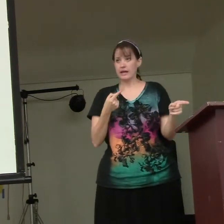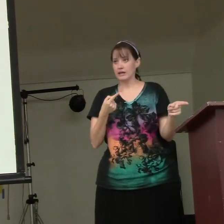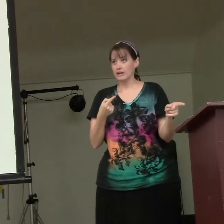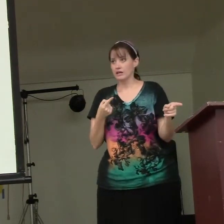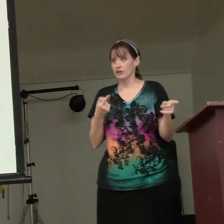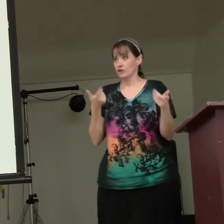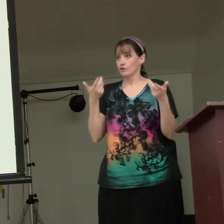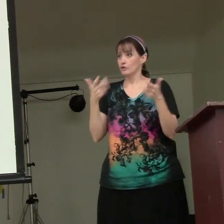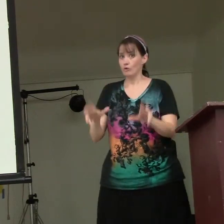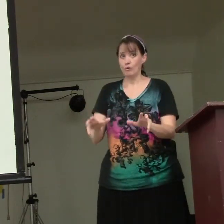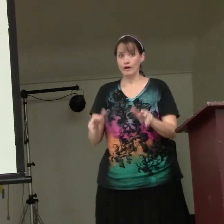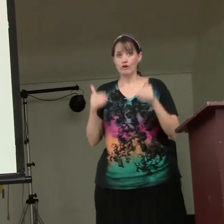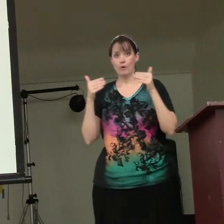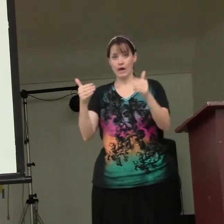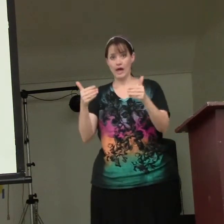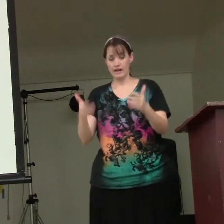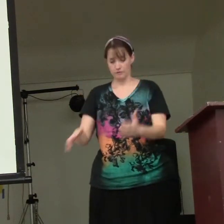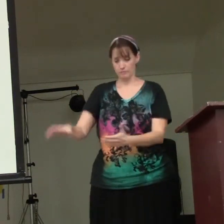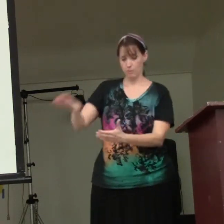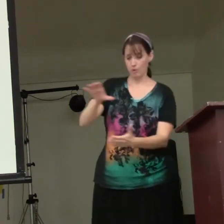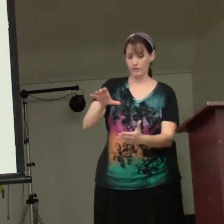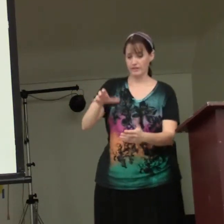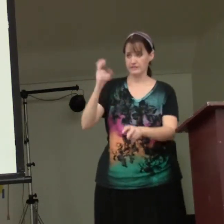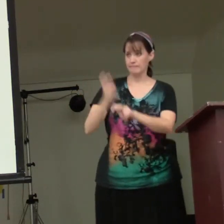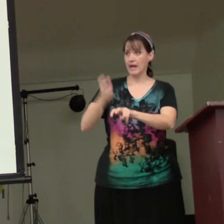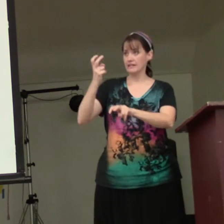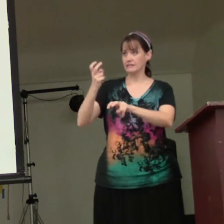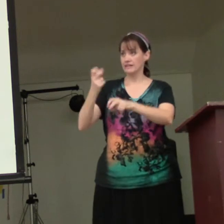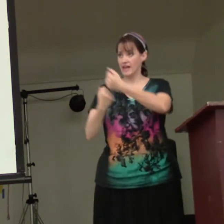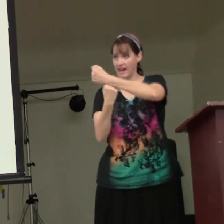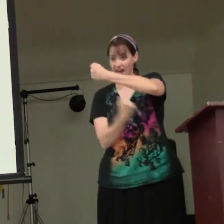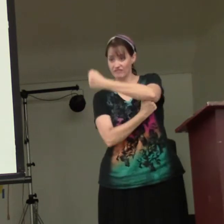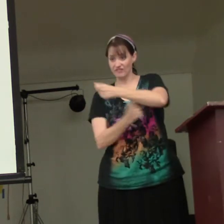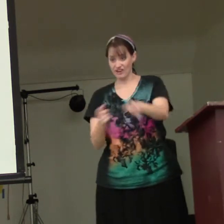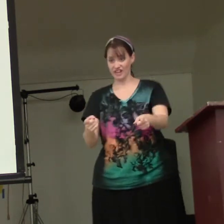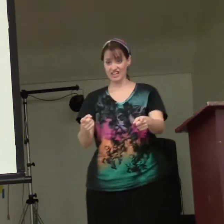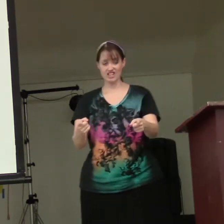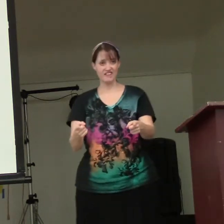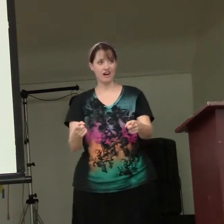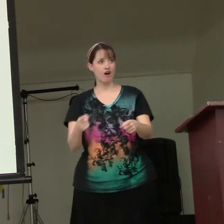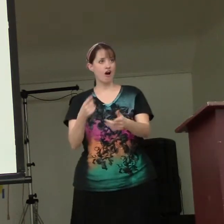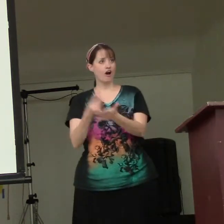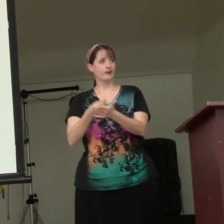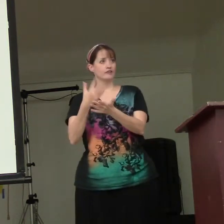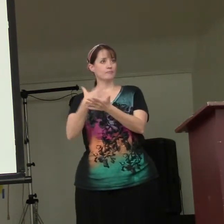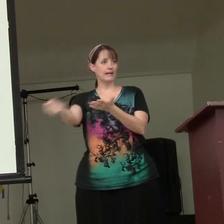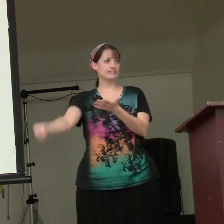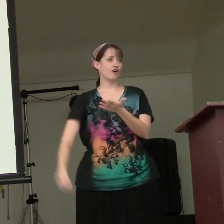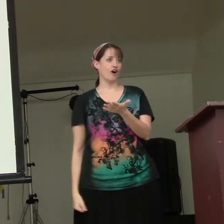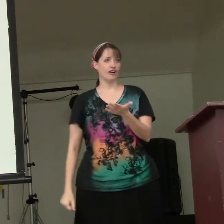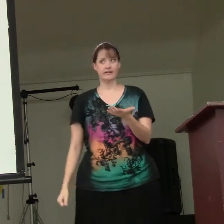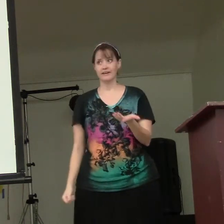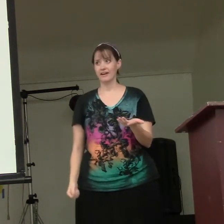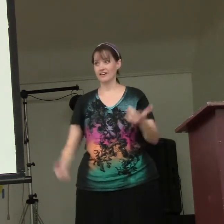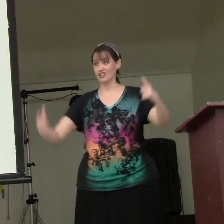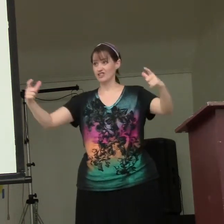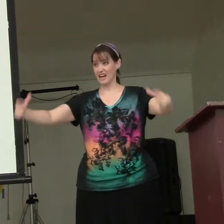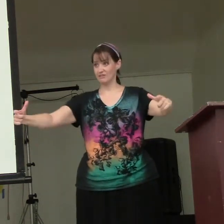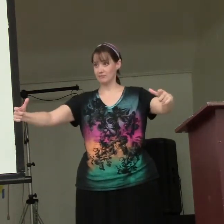saying, you don't want to go ahead and pour the cement and have the foundation and then your money's gone. And now you just have this